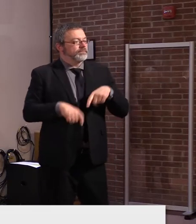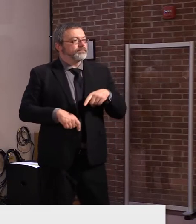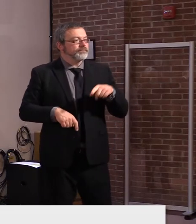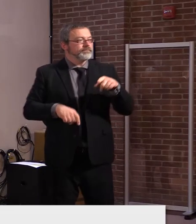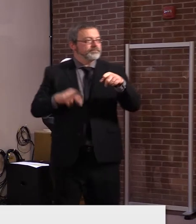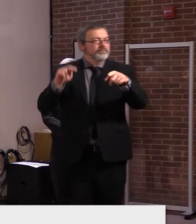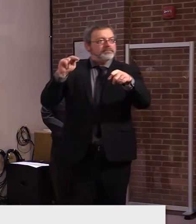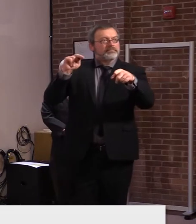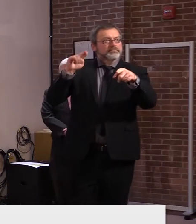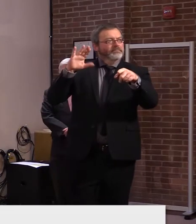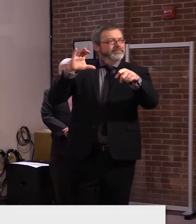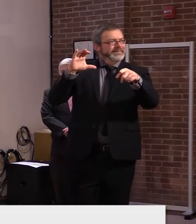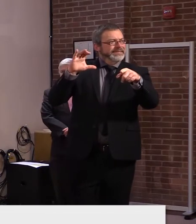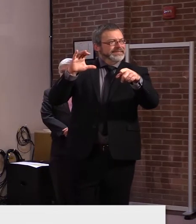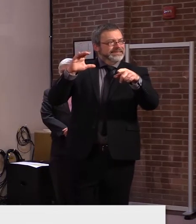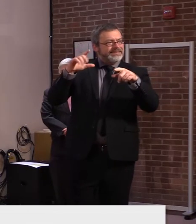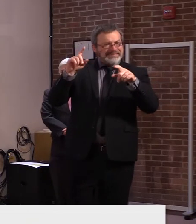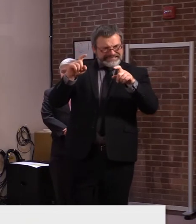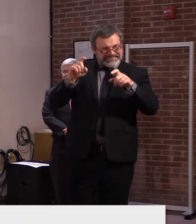now?